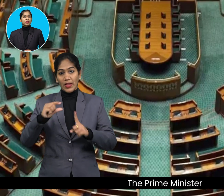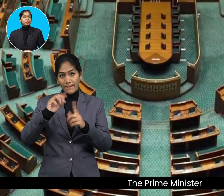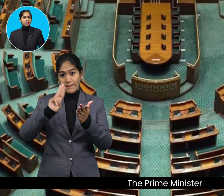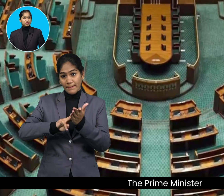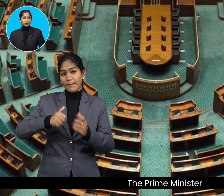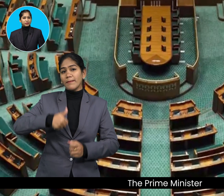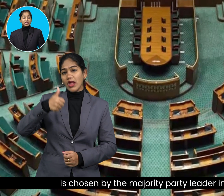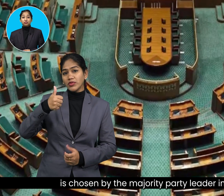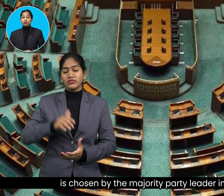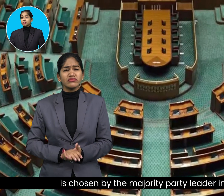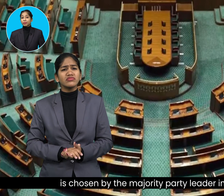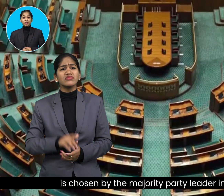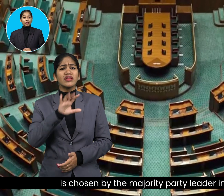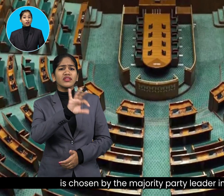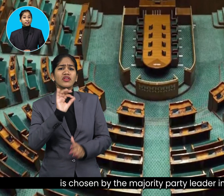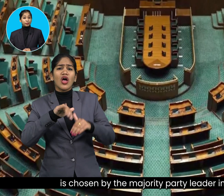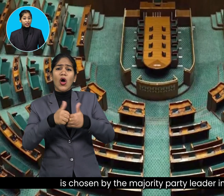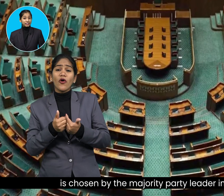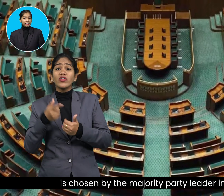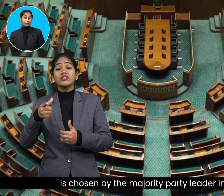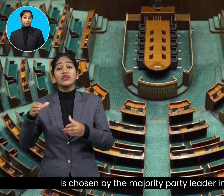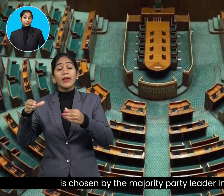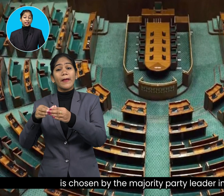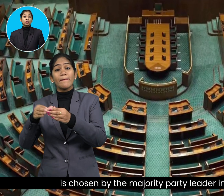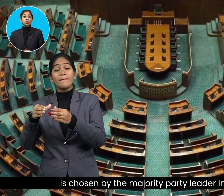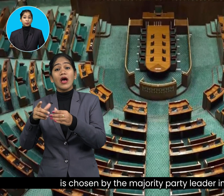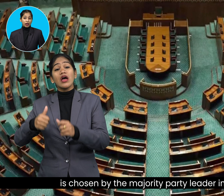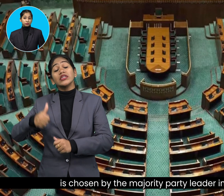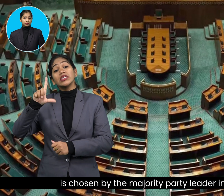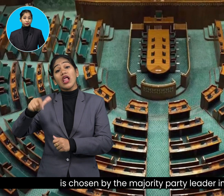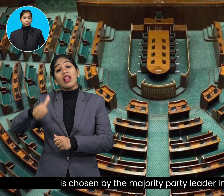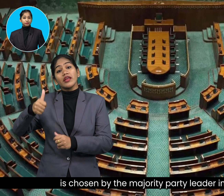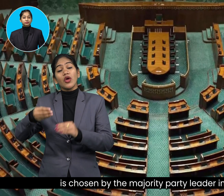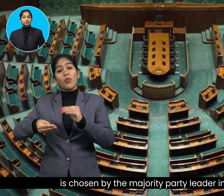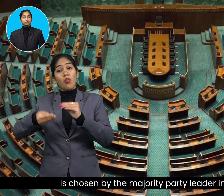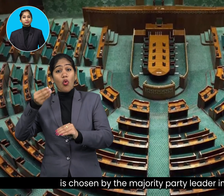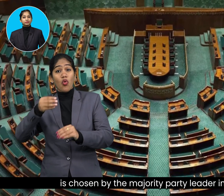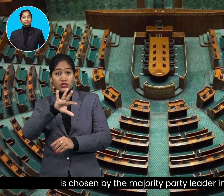The Prime Minister is chosen by the majority party leader in Lok Sabha